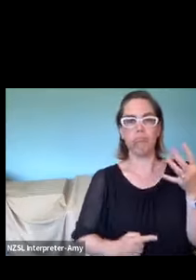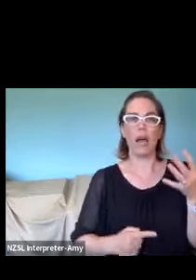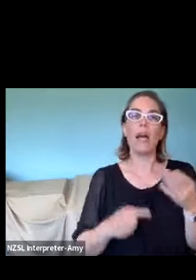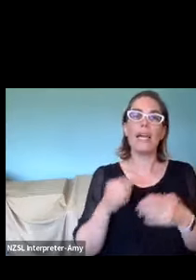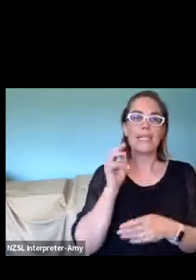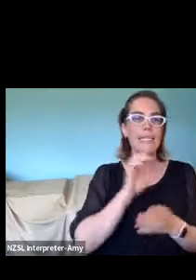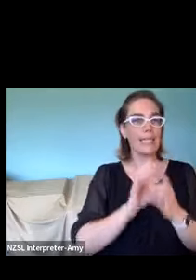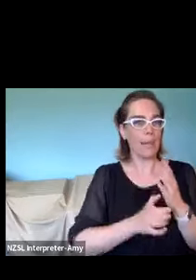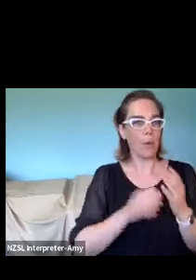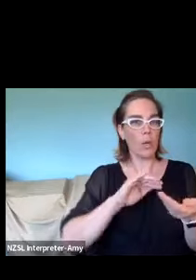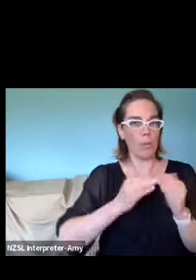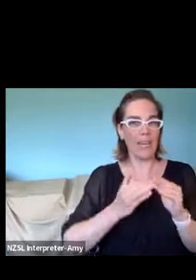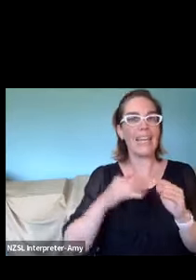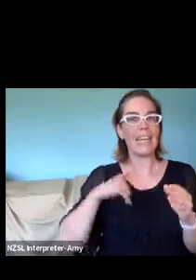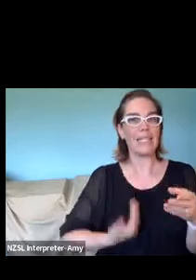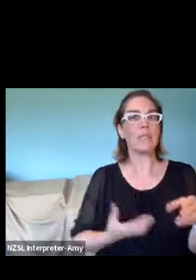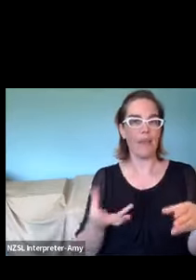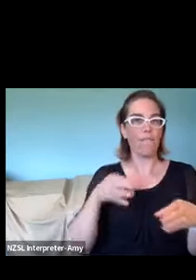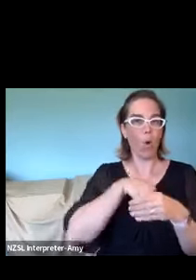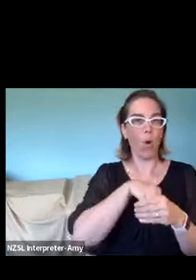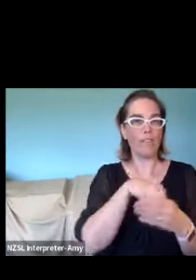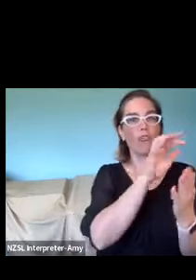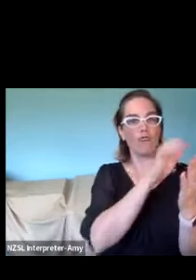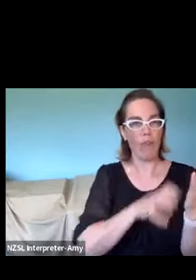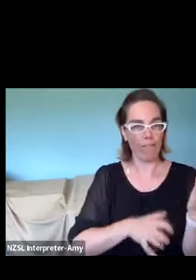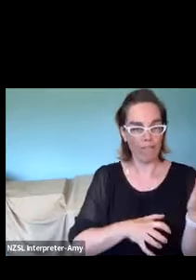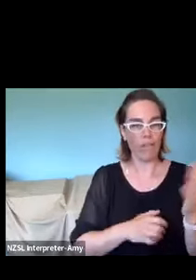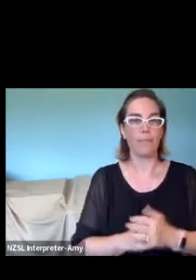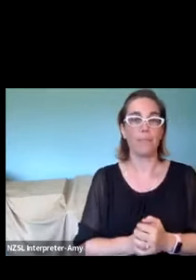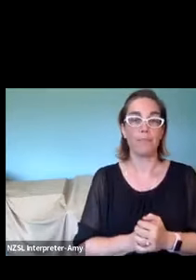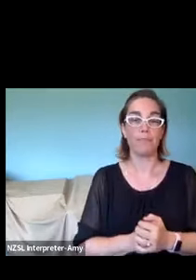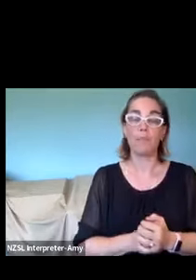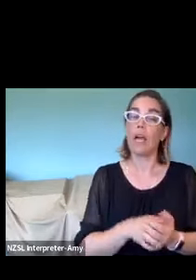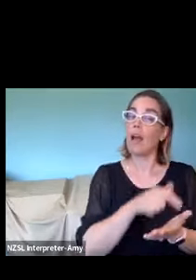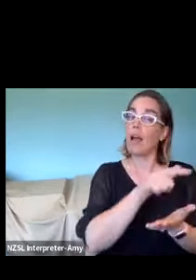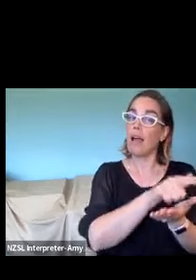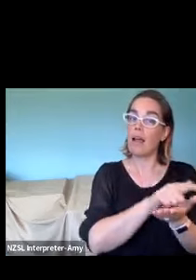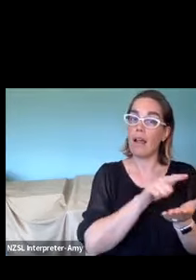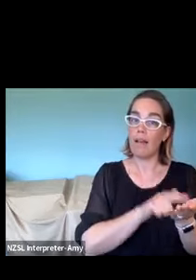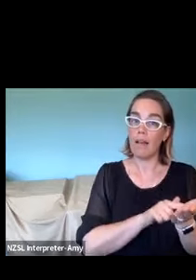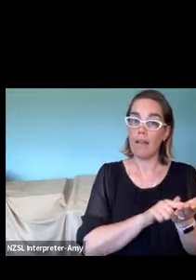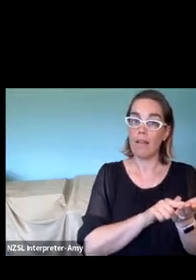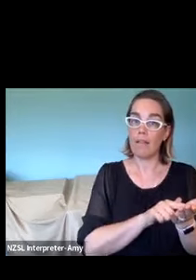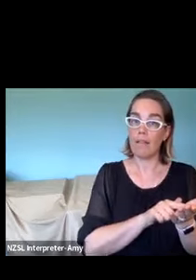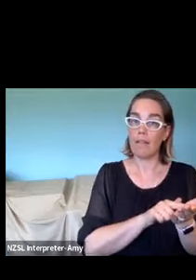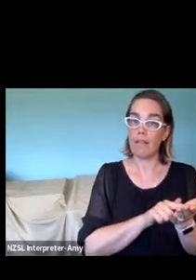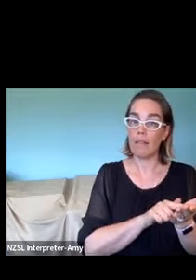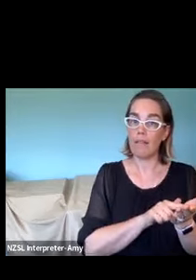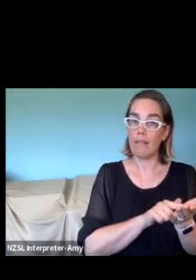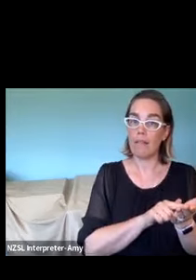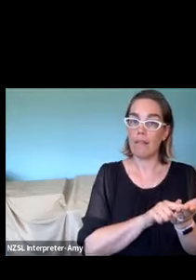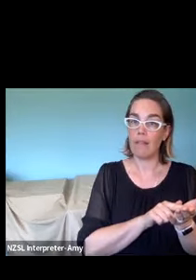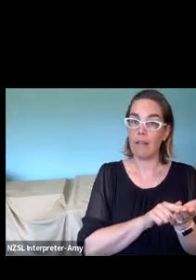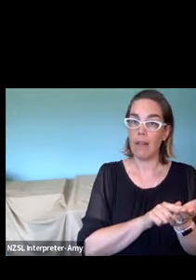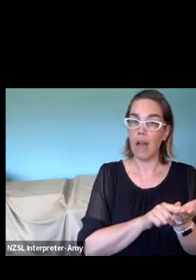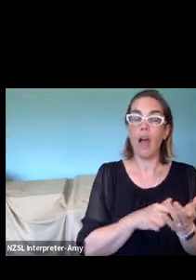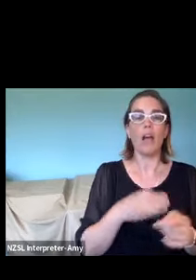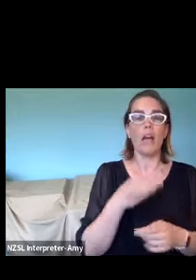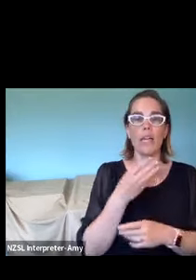disabled community. If such legislation based on the social and human rights models of disability already